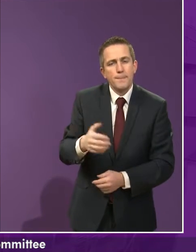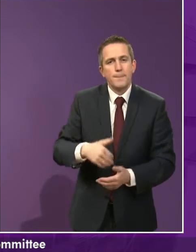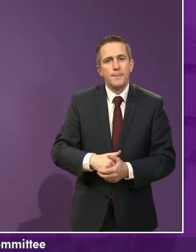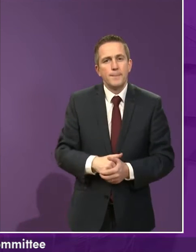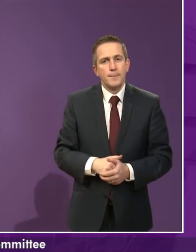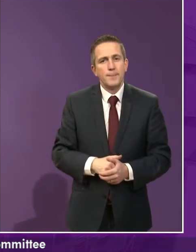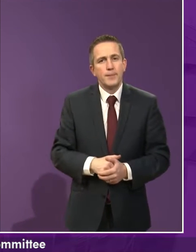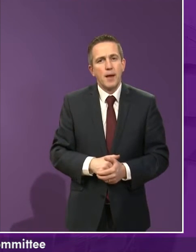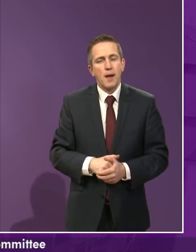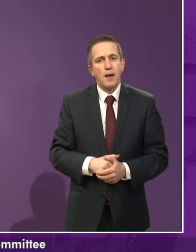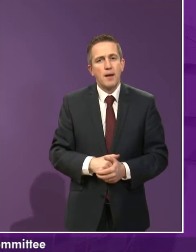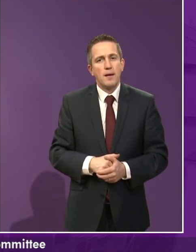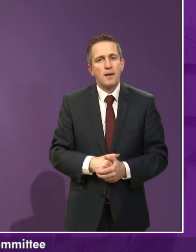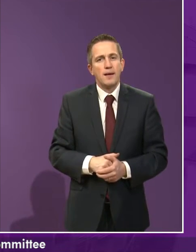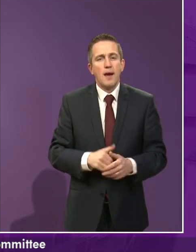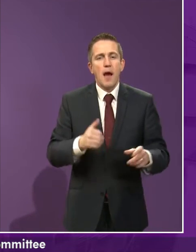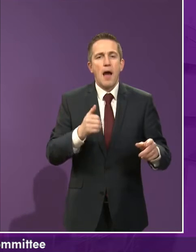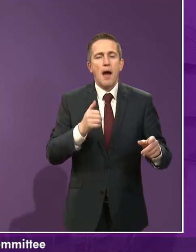our academic colleagues. It's